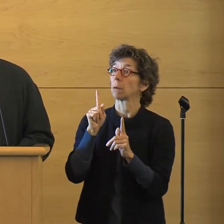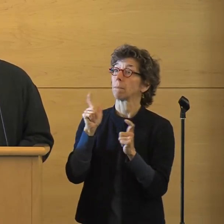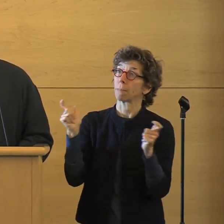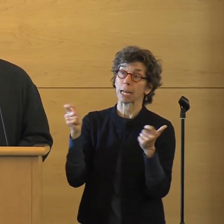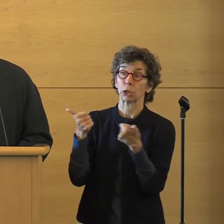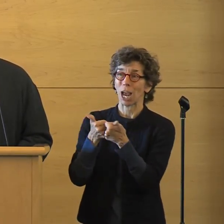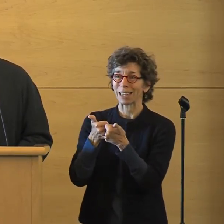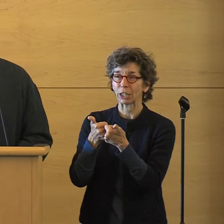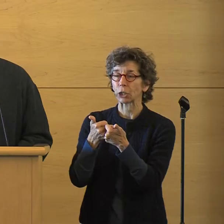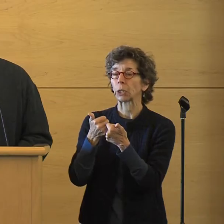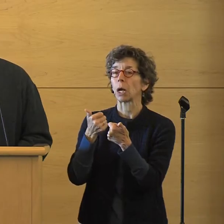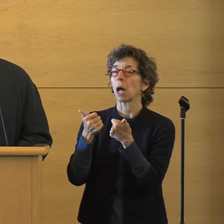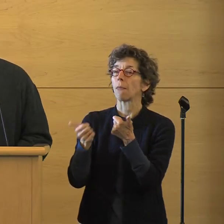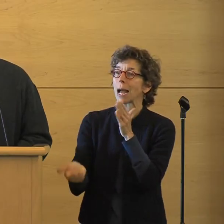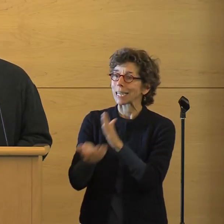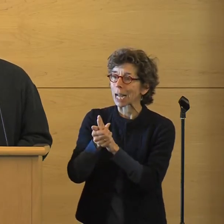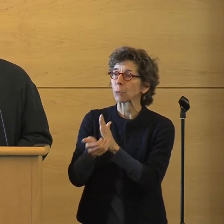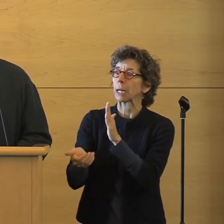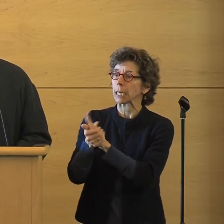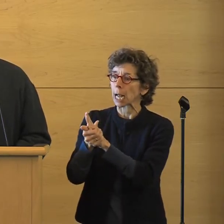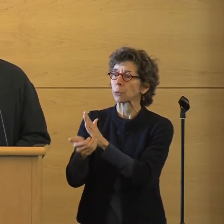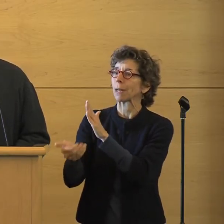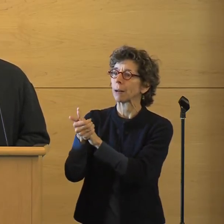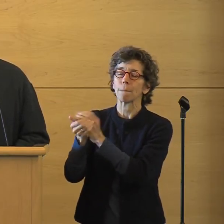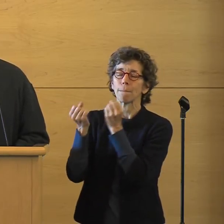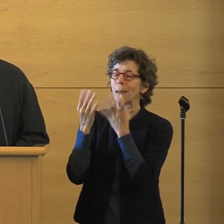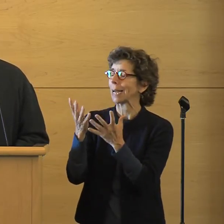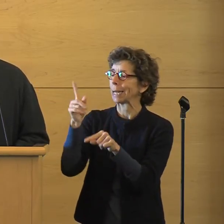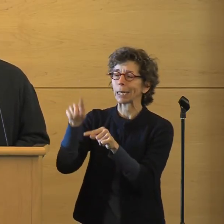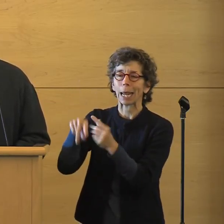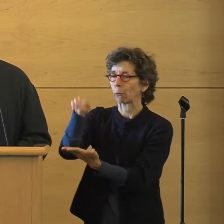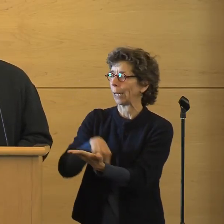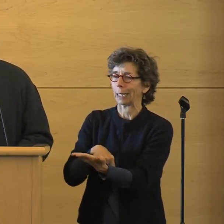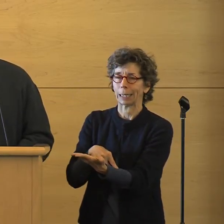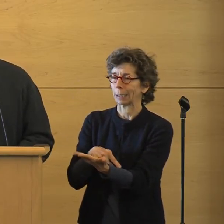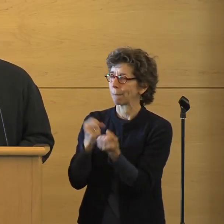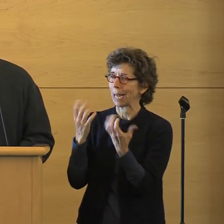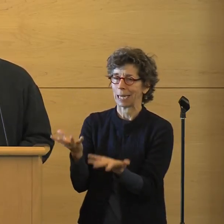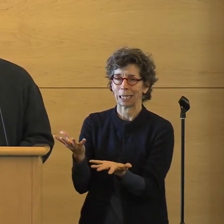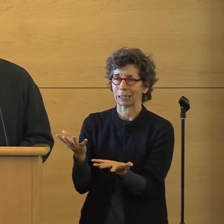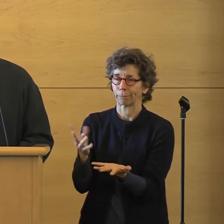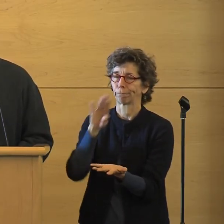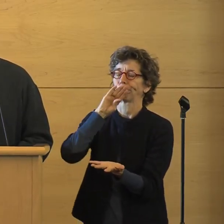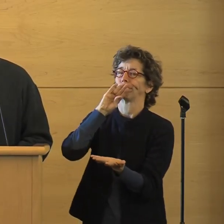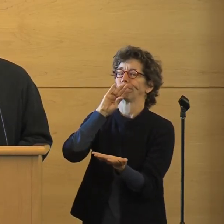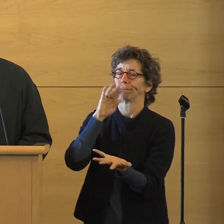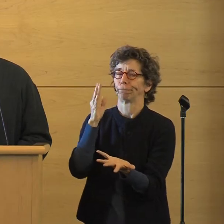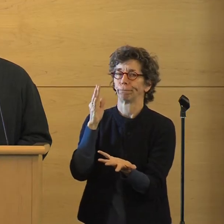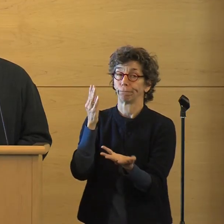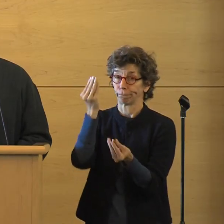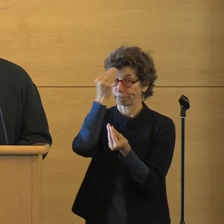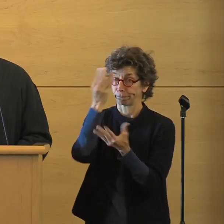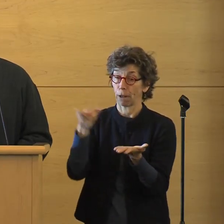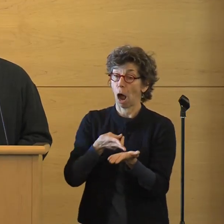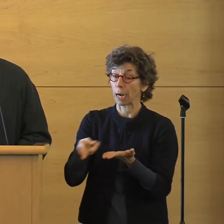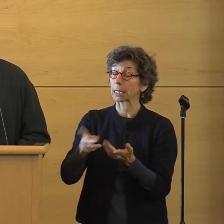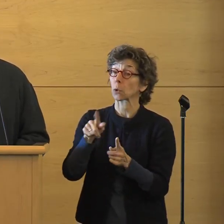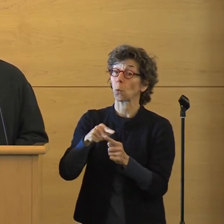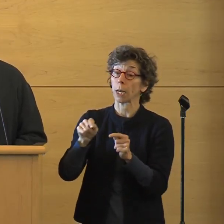It's actually more of a comment in terms of the PDF documents. It's probably, as a access user, screen reader user, probably the